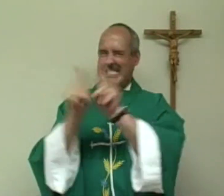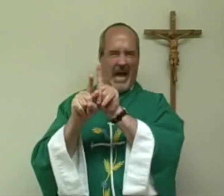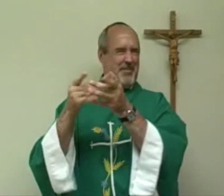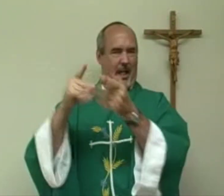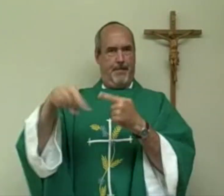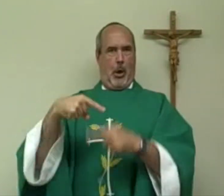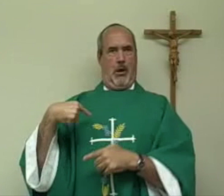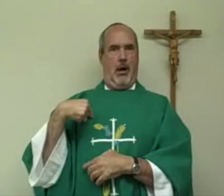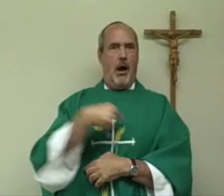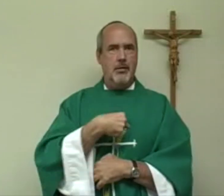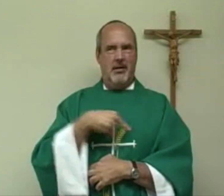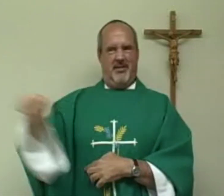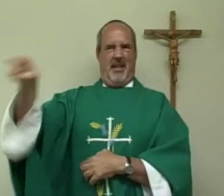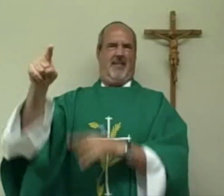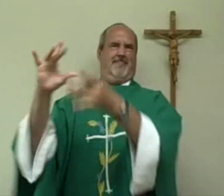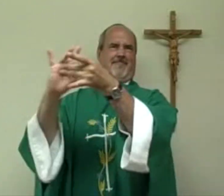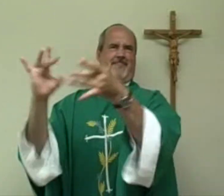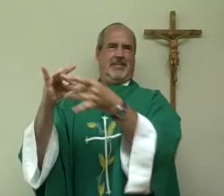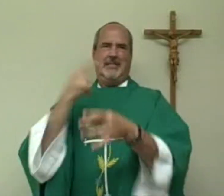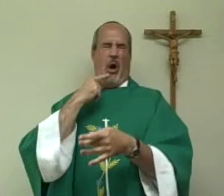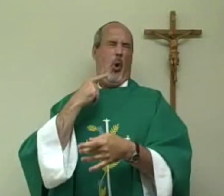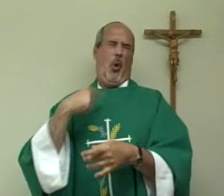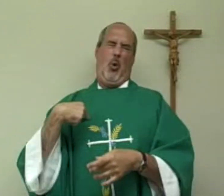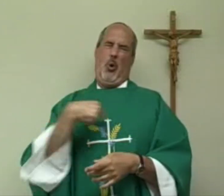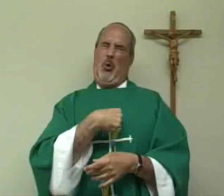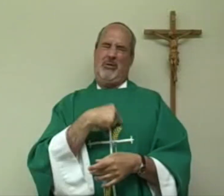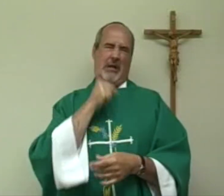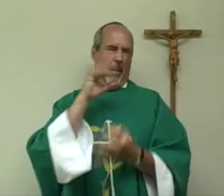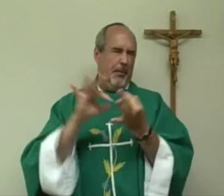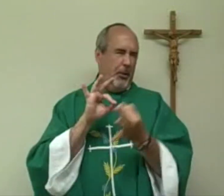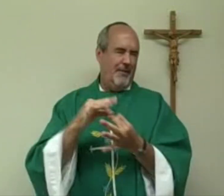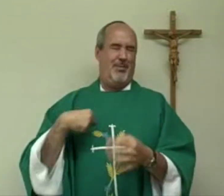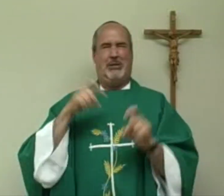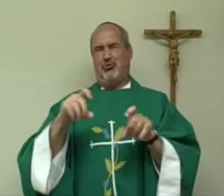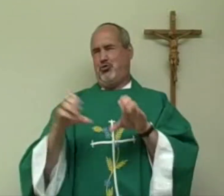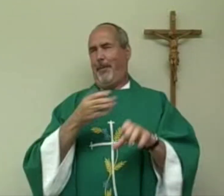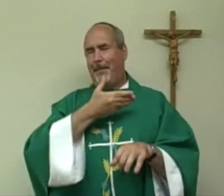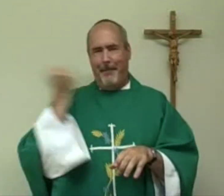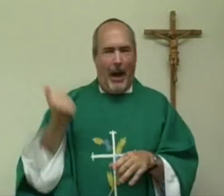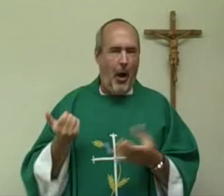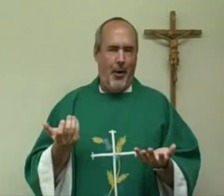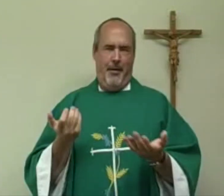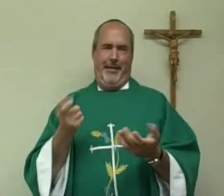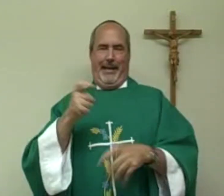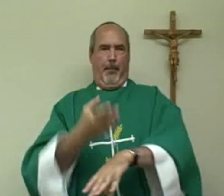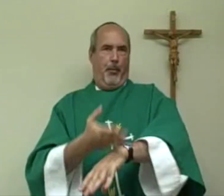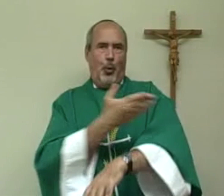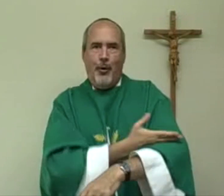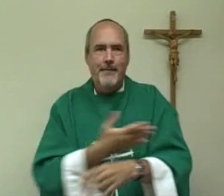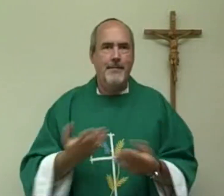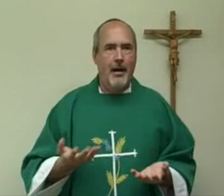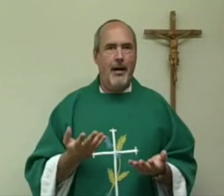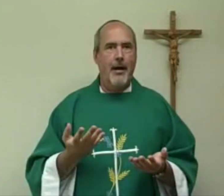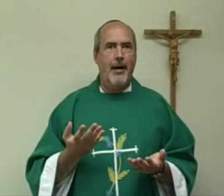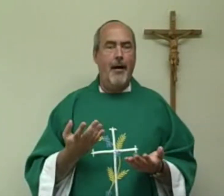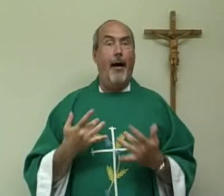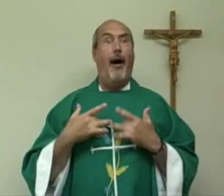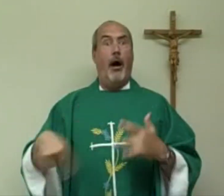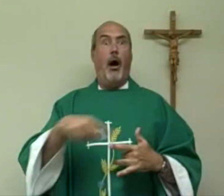other people say those exact same things about us, then, that we're not perfect or we need to improve or be a